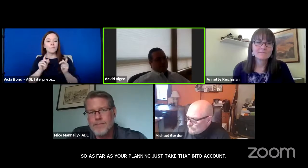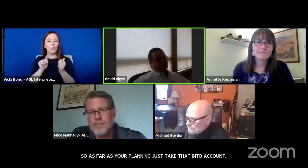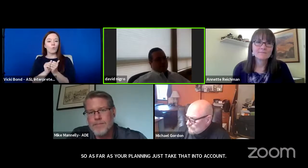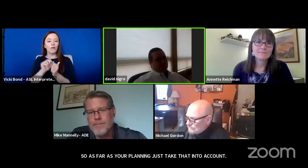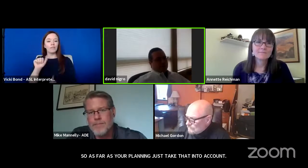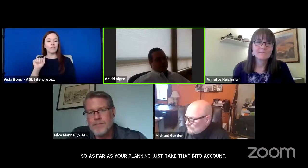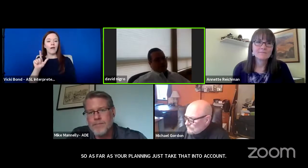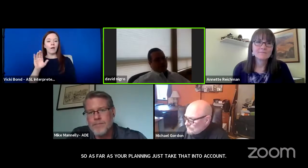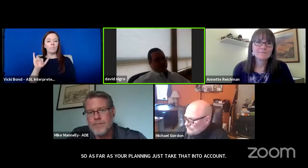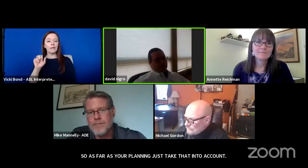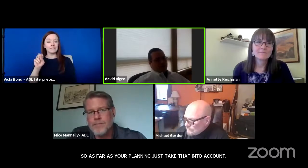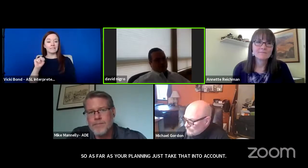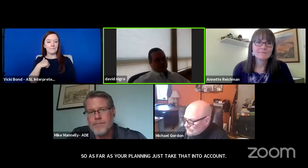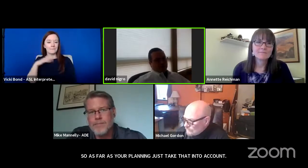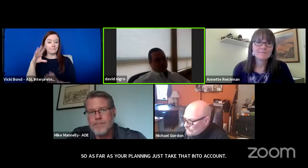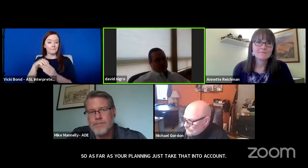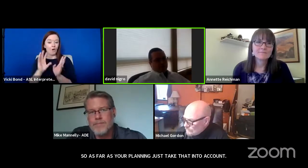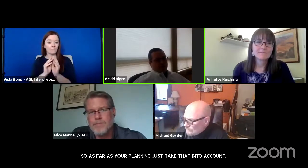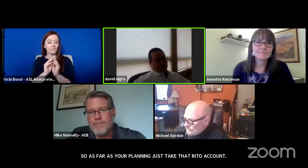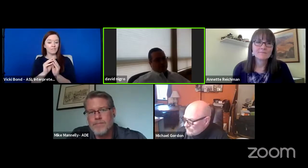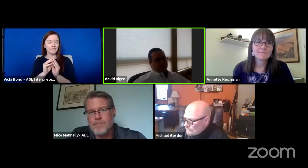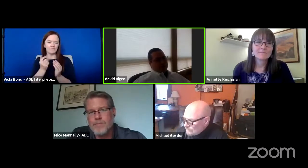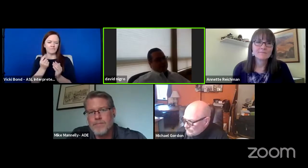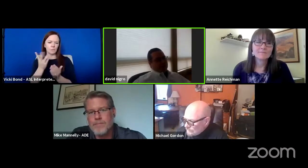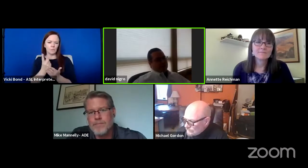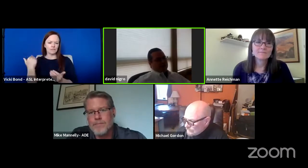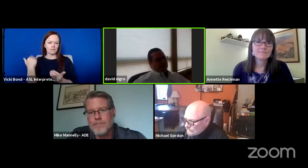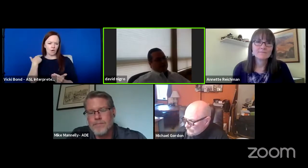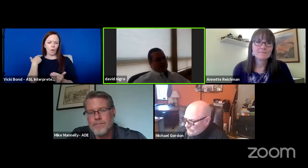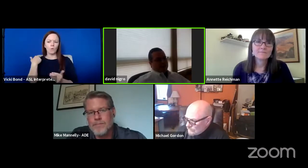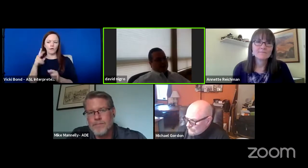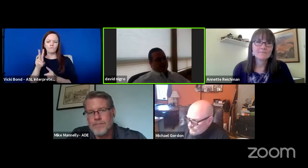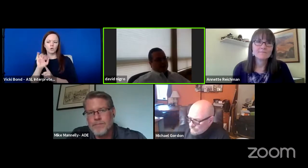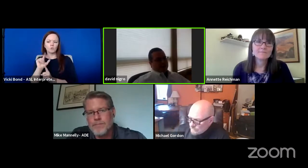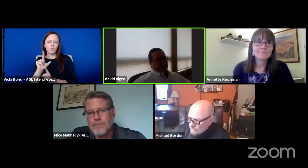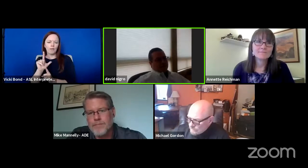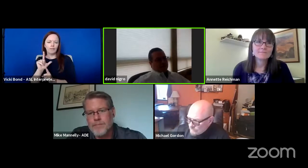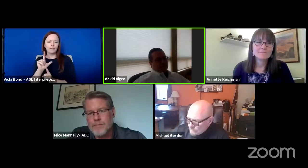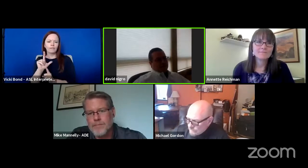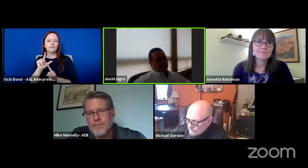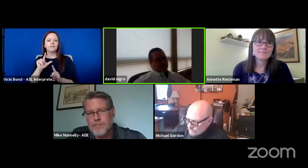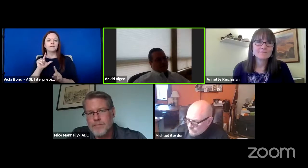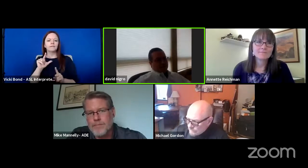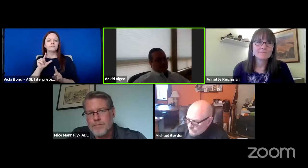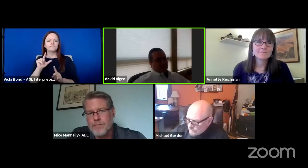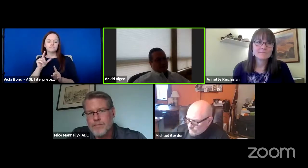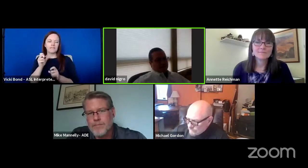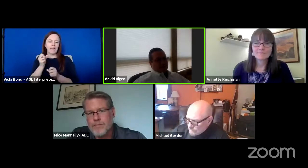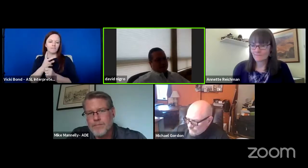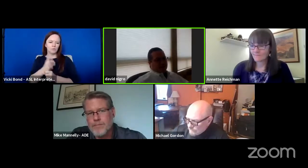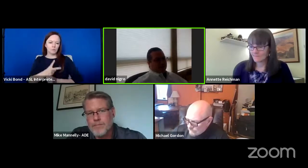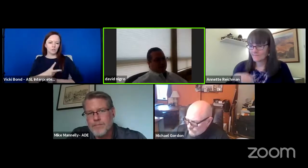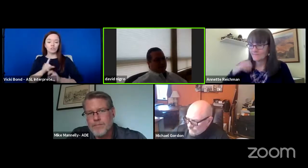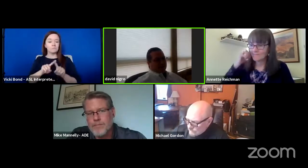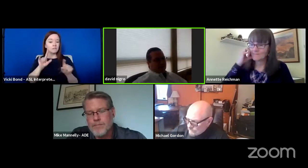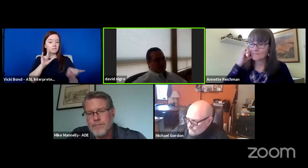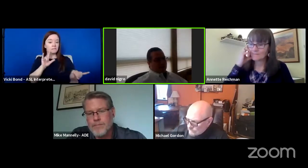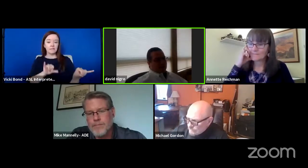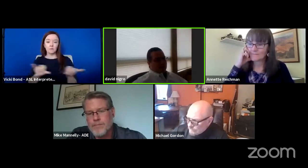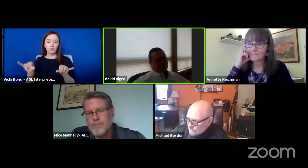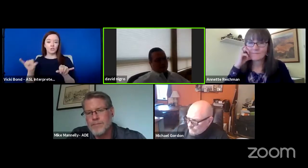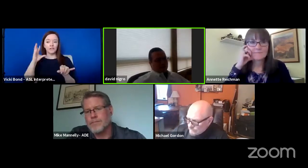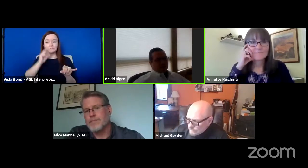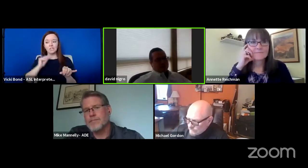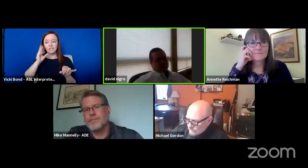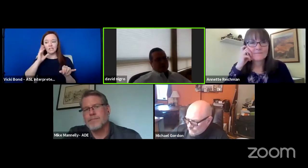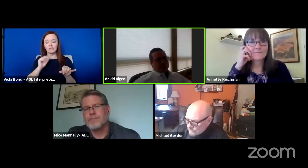few weeks ago, which was virtual this year. They do it every other year, and I think it was a similar experience there. There were hundreds